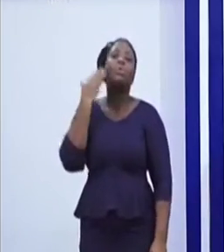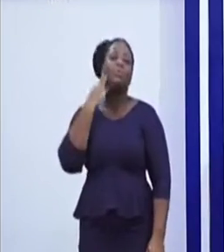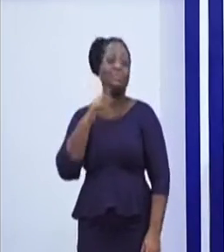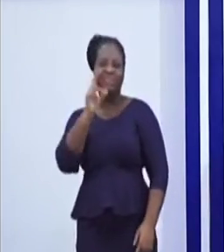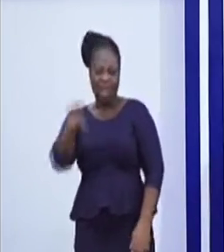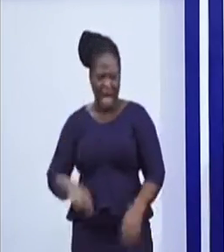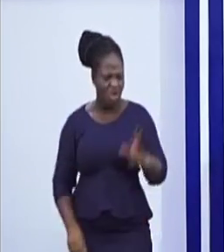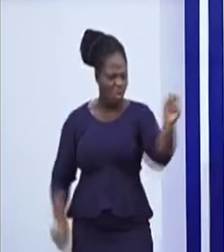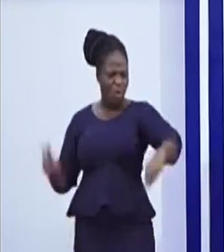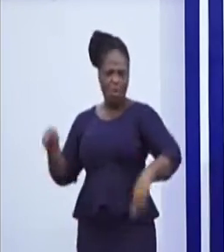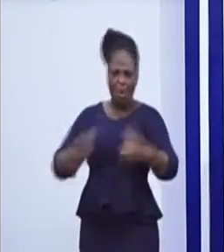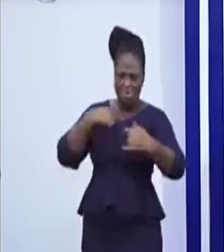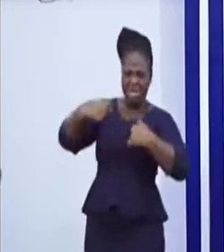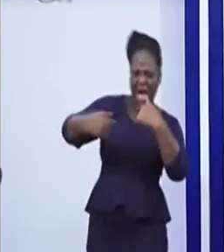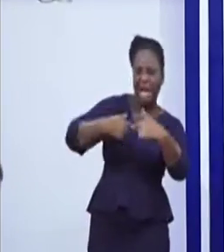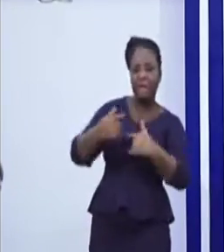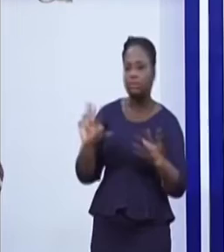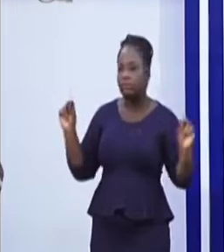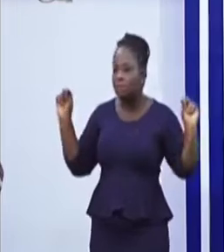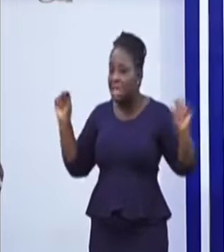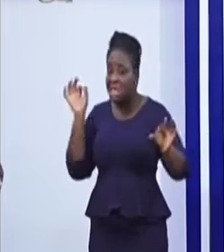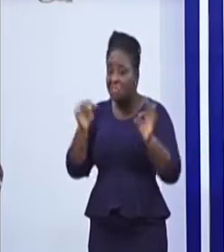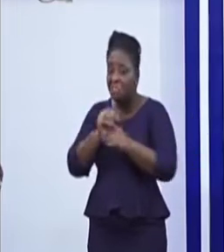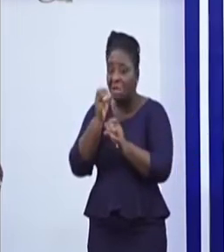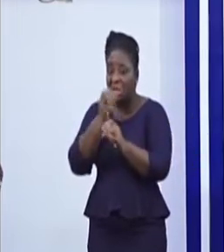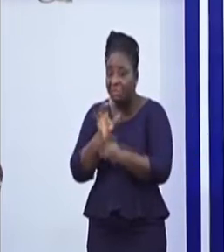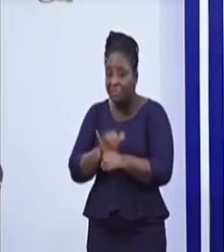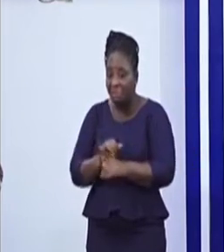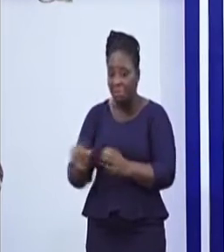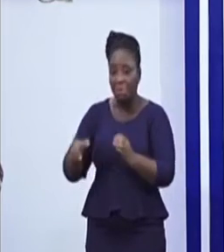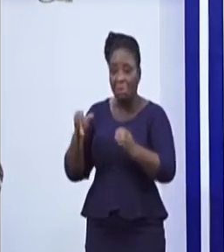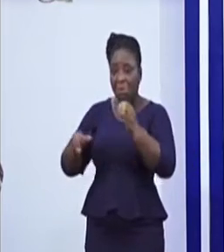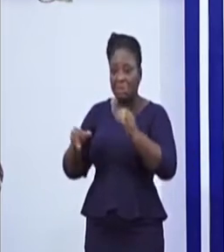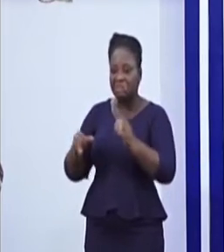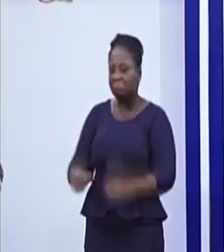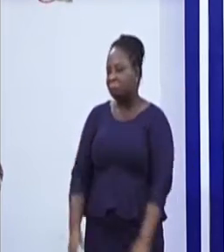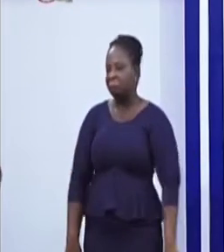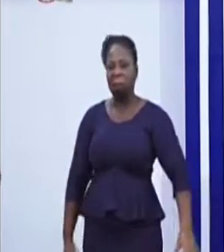mbe yi ano yes I do ko gina court waso ACP,